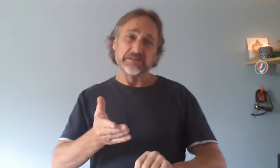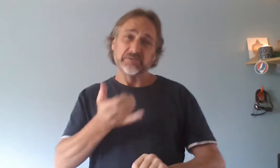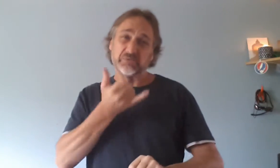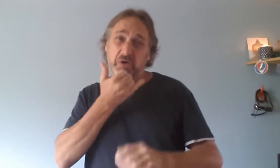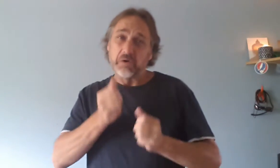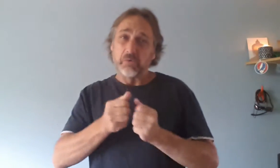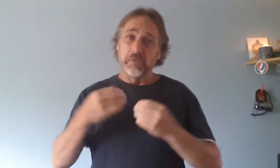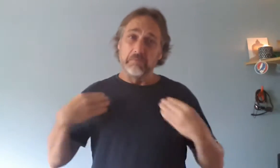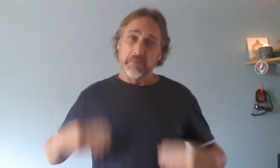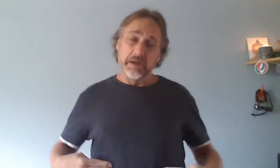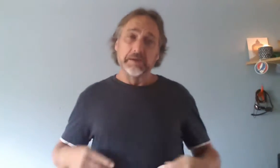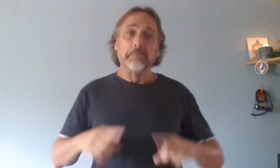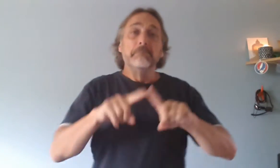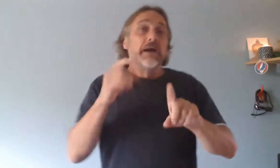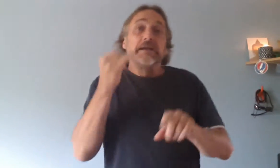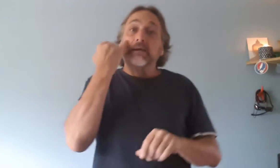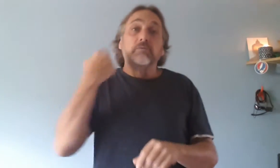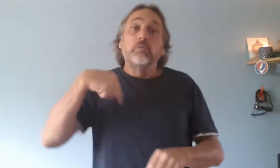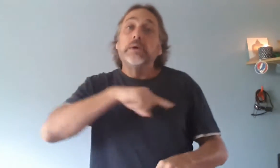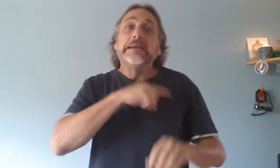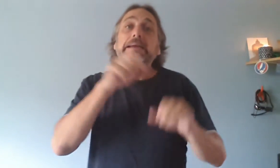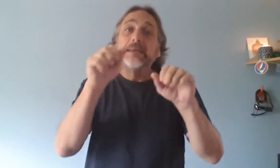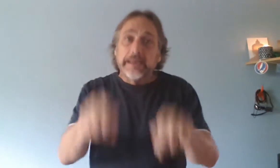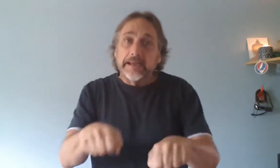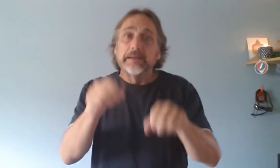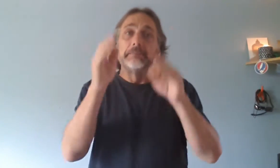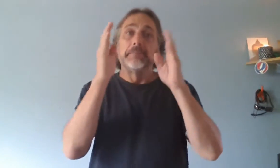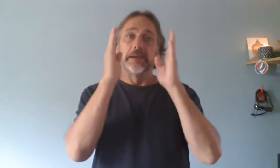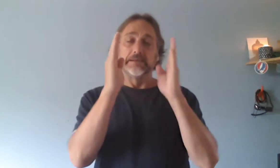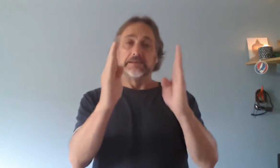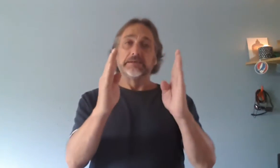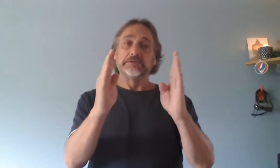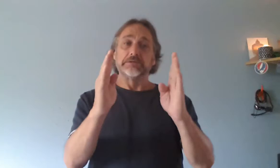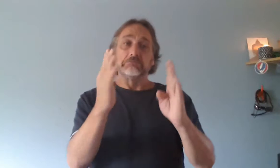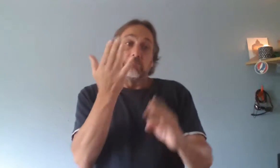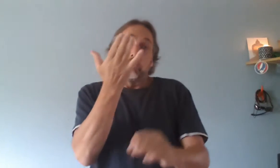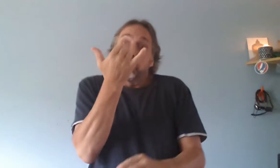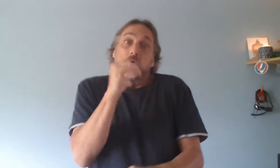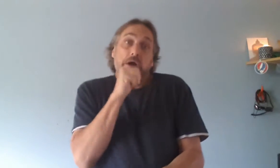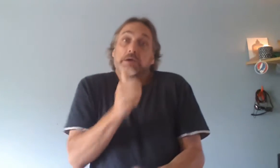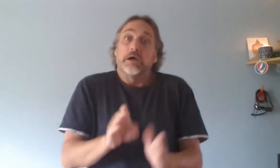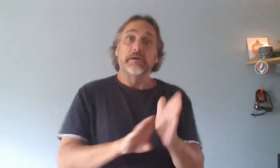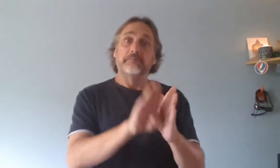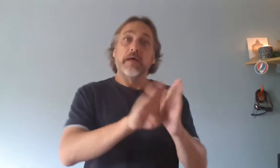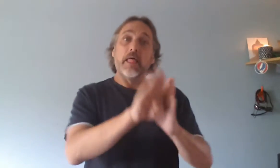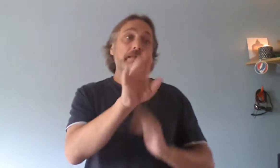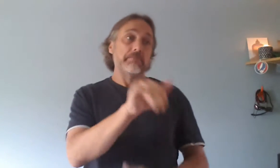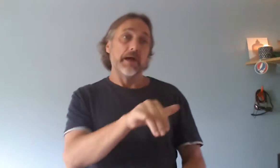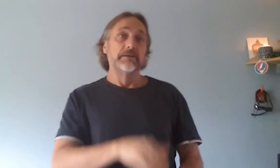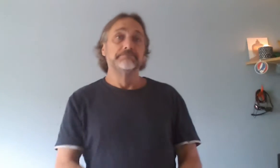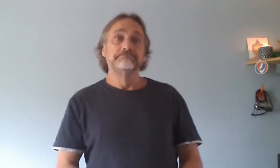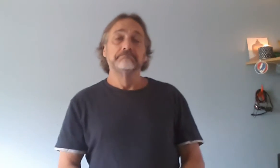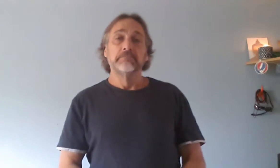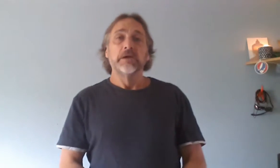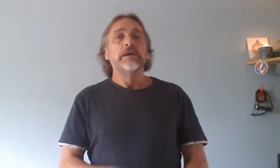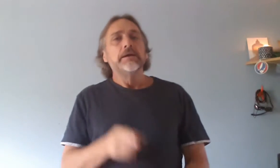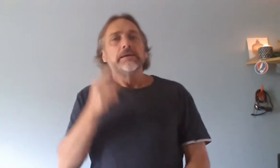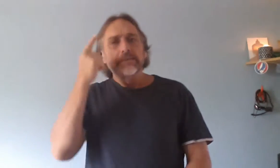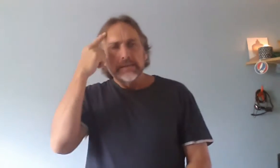awareness, why not develop it? Much of the time, if you think about our educational system and how we grow up, we are